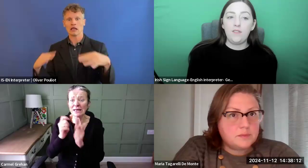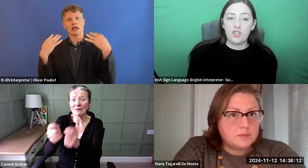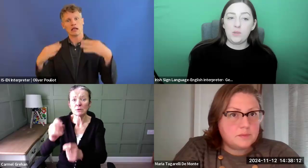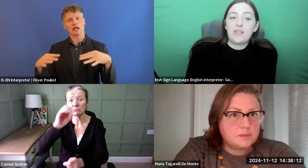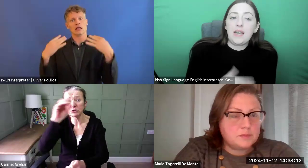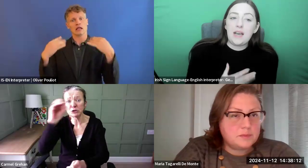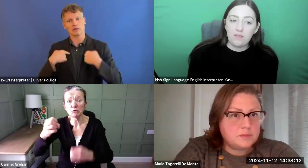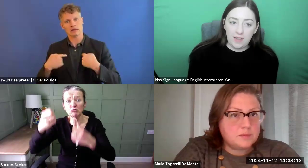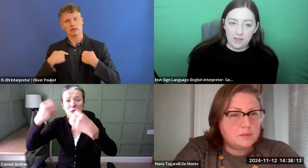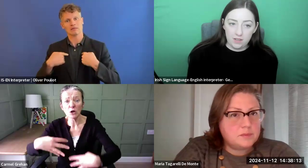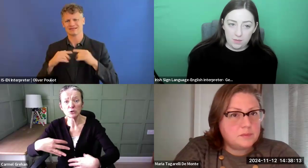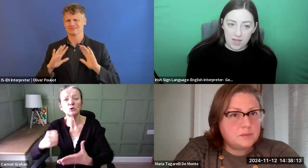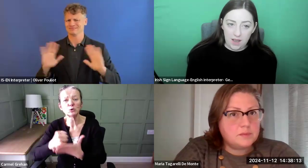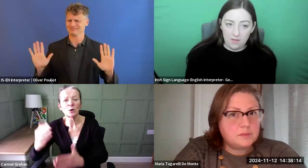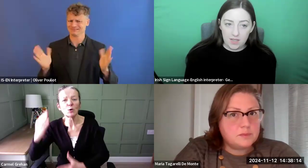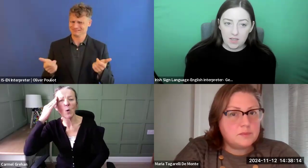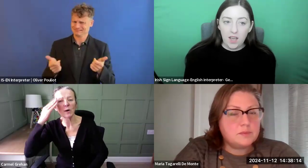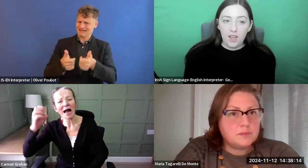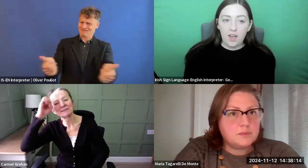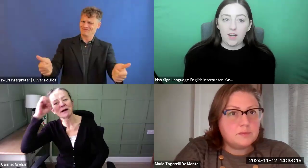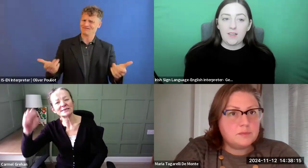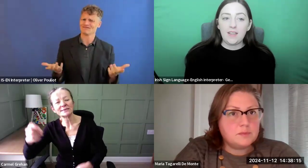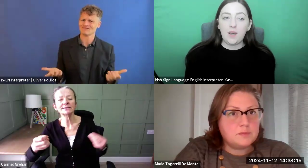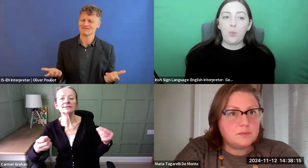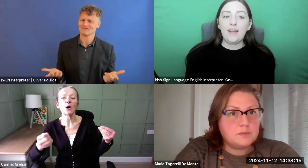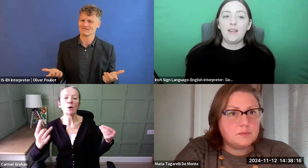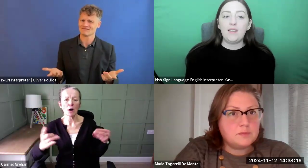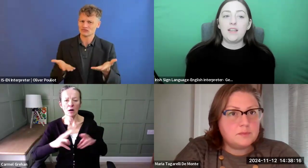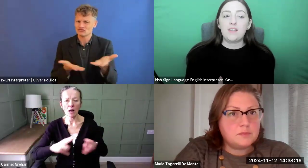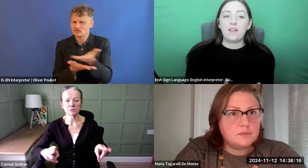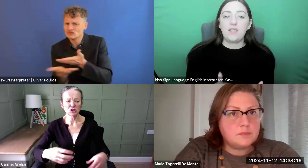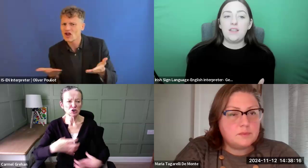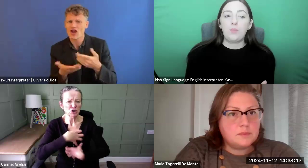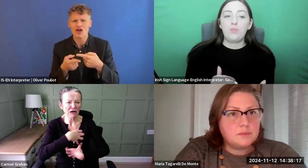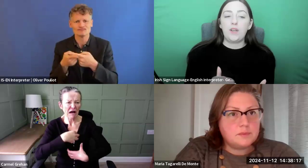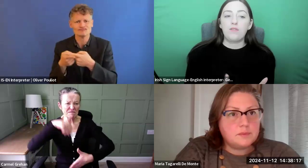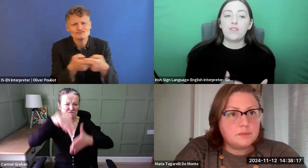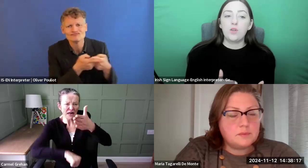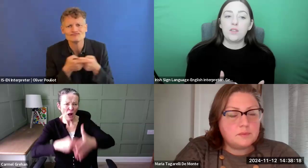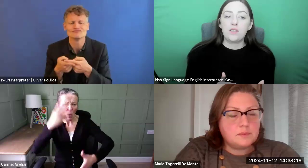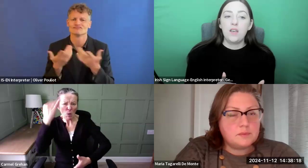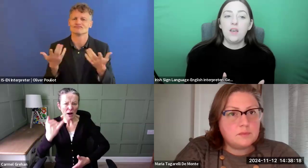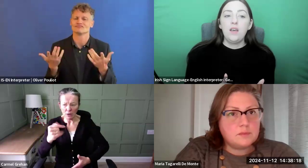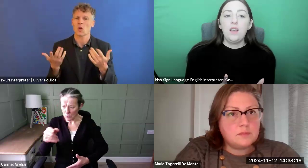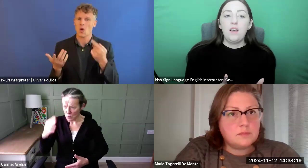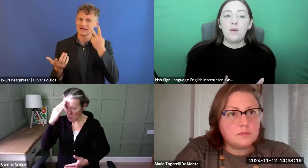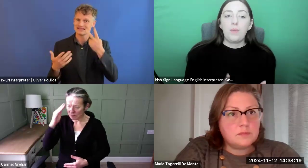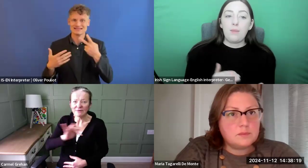awareness of the students that they can find the answers themselves. And I think that when they start to see their